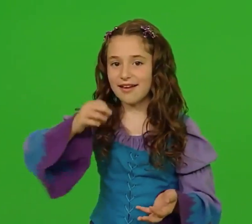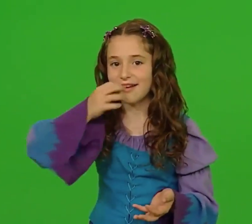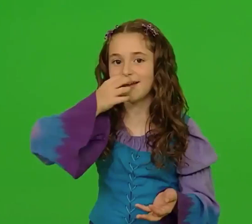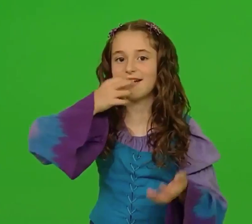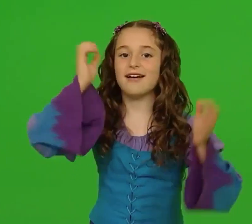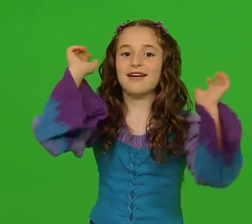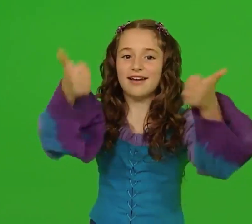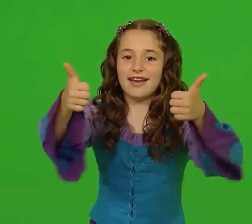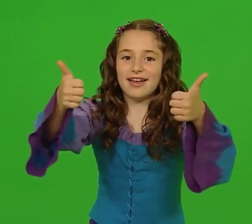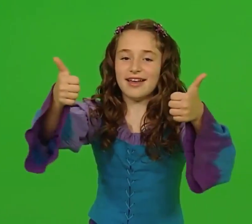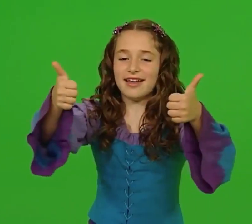fireflies."